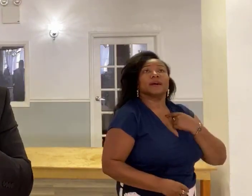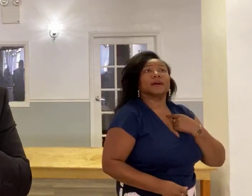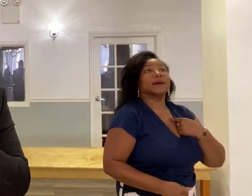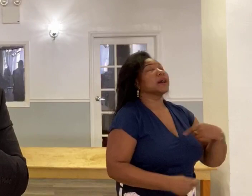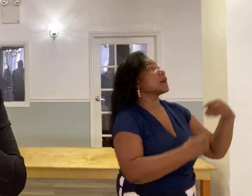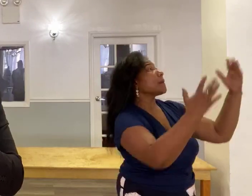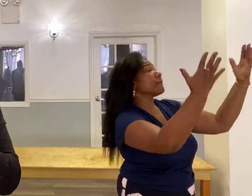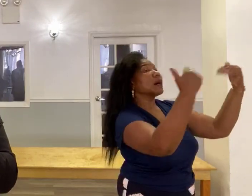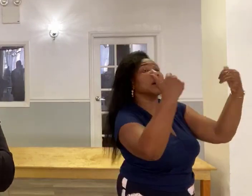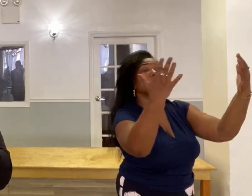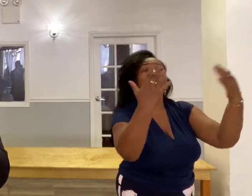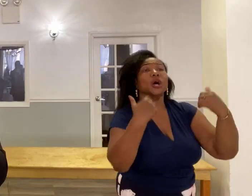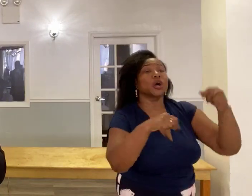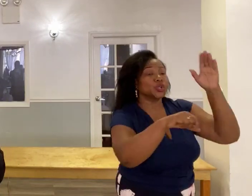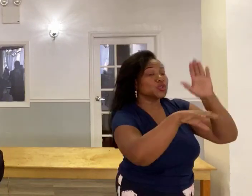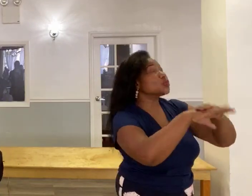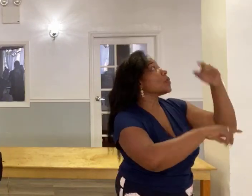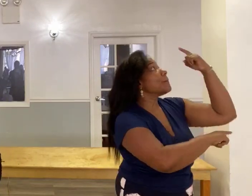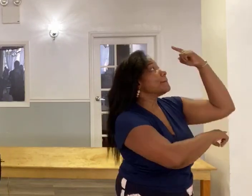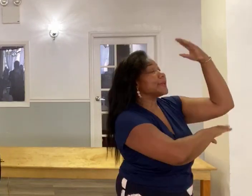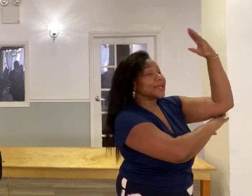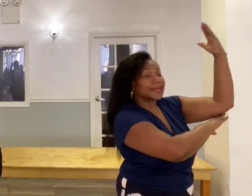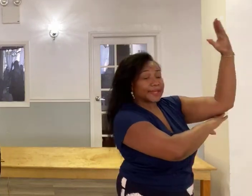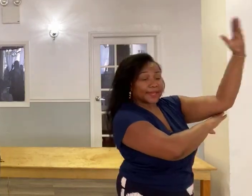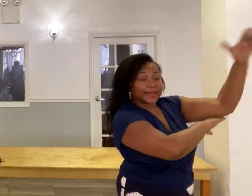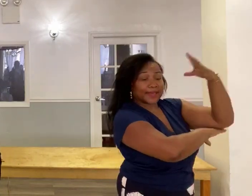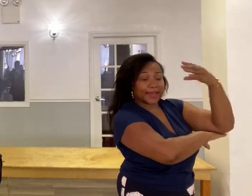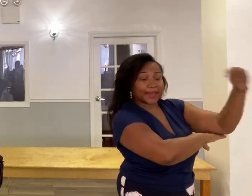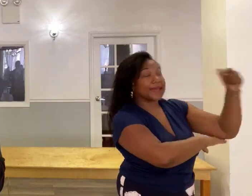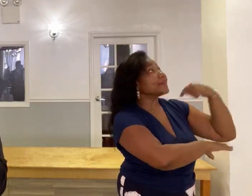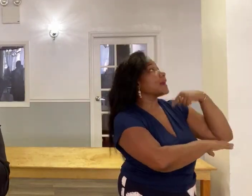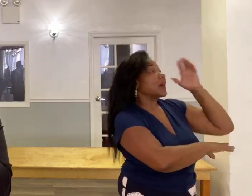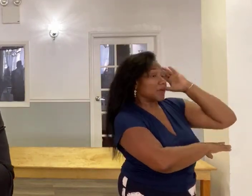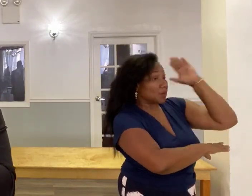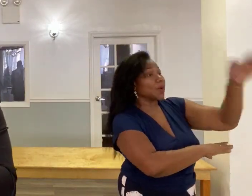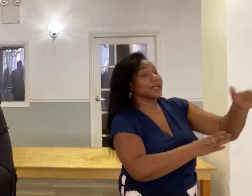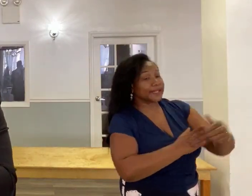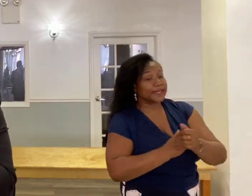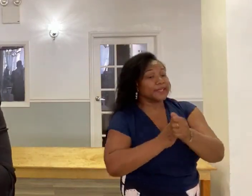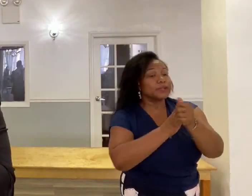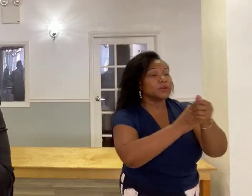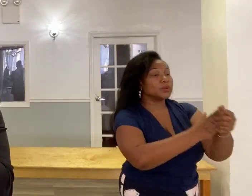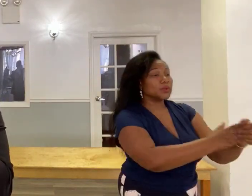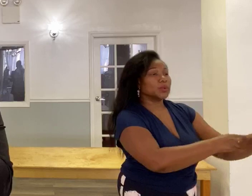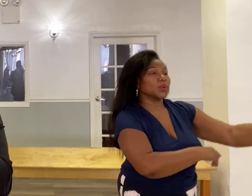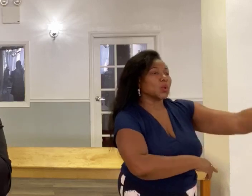come on to me, and I'll